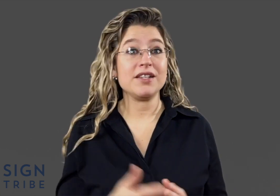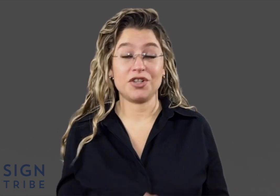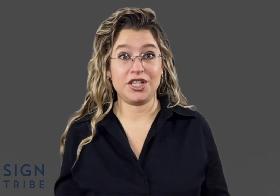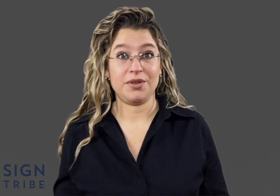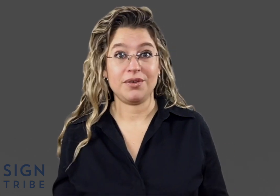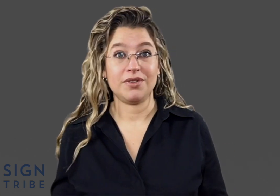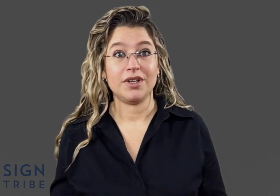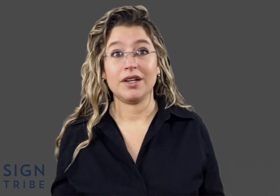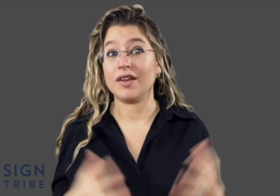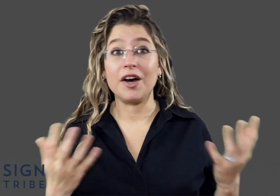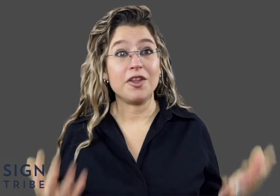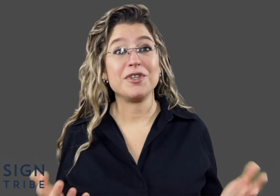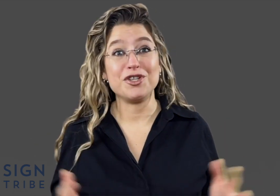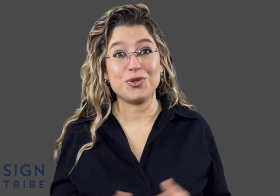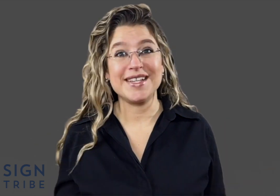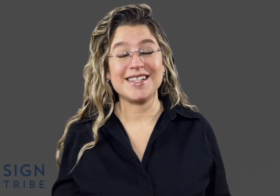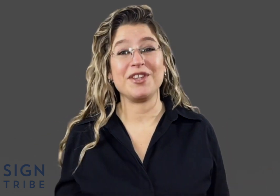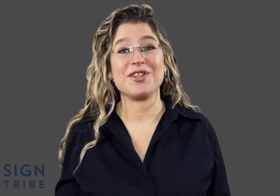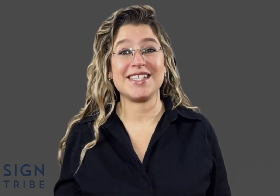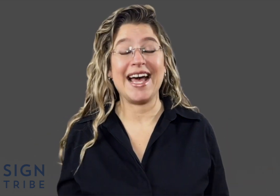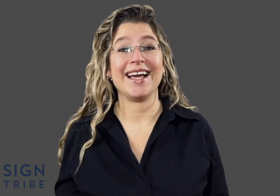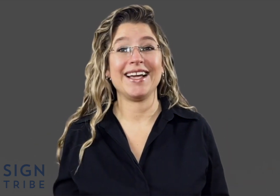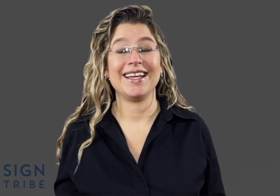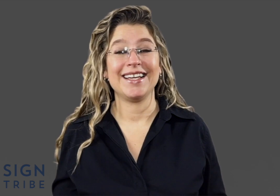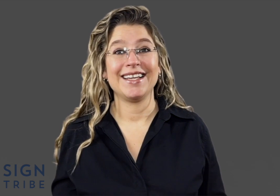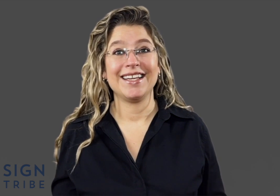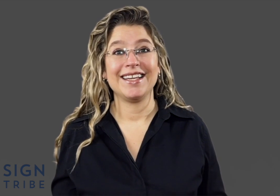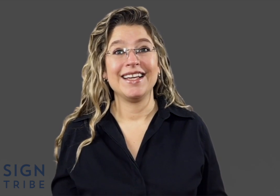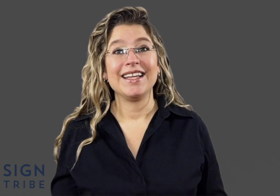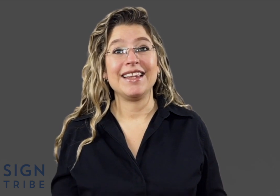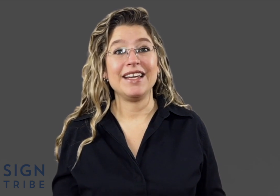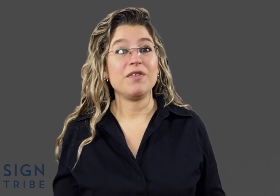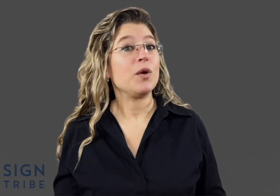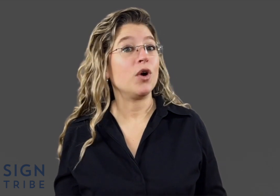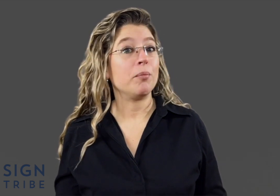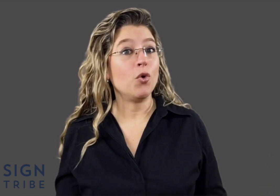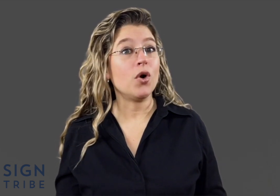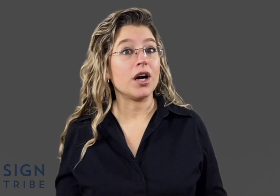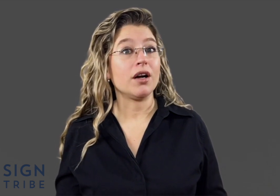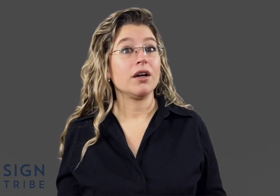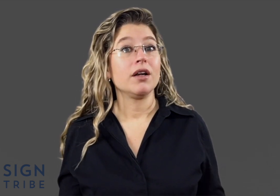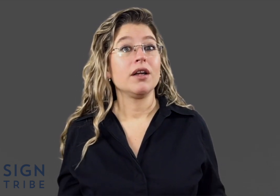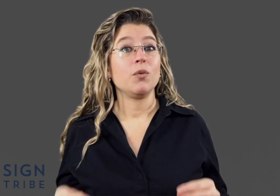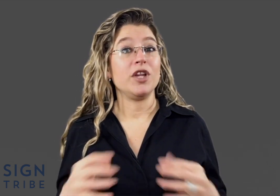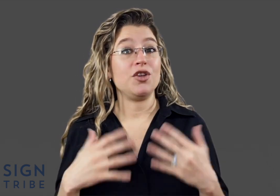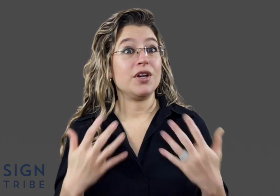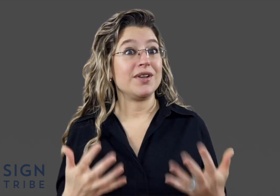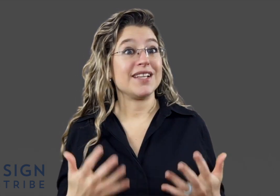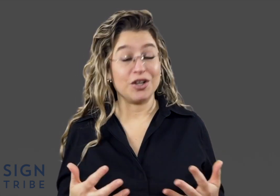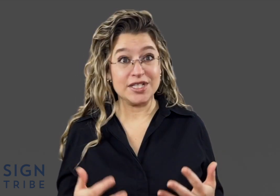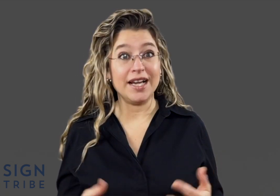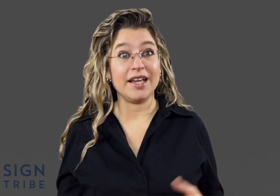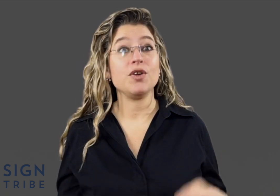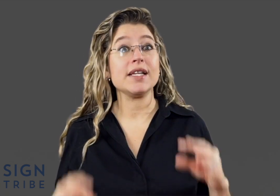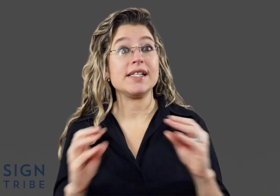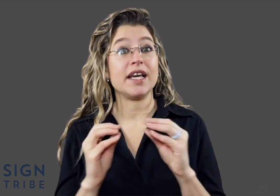two and allow them to enjoy some of their snack. Then if they want more, when you notice that they're done, you can say